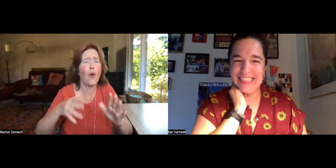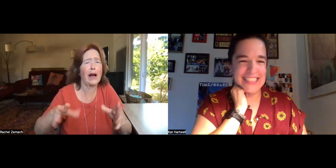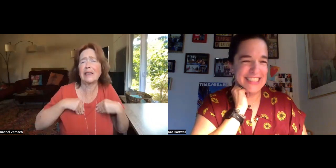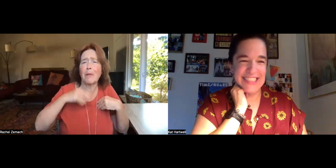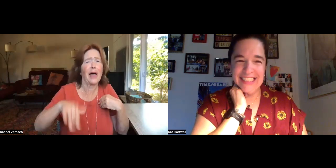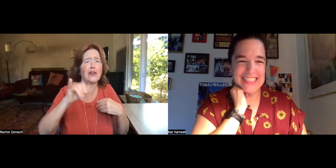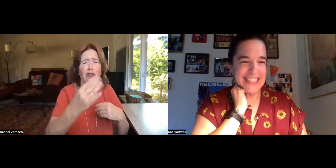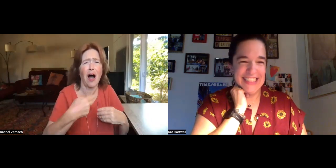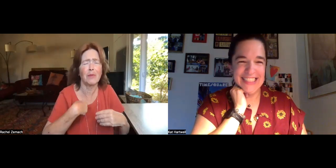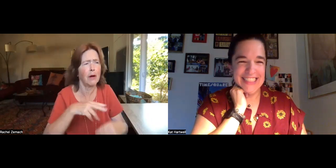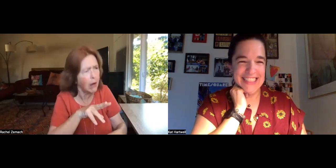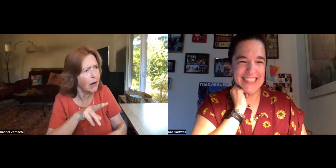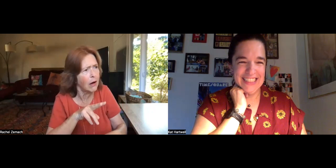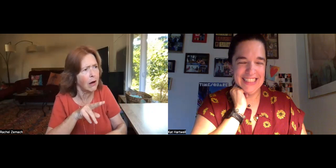Don't accept that job.